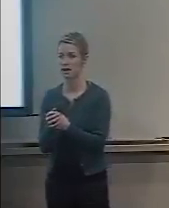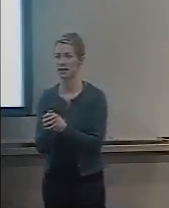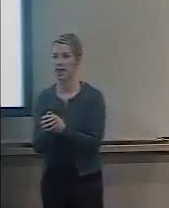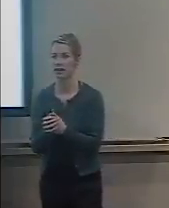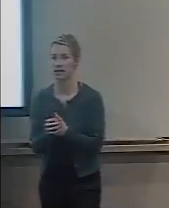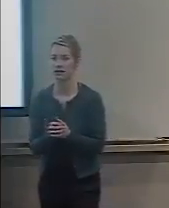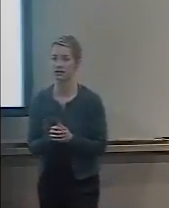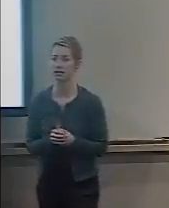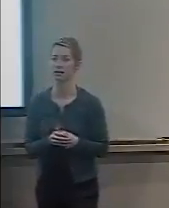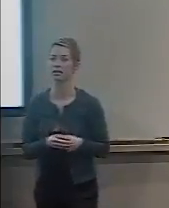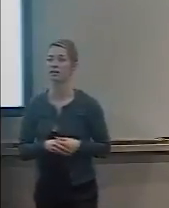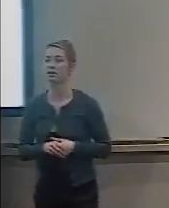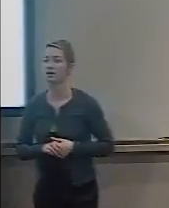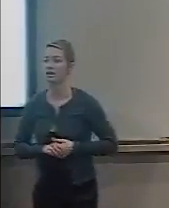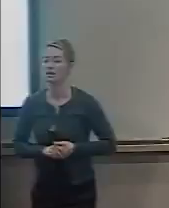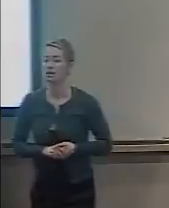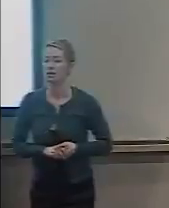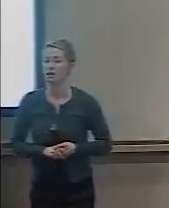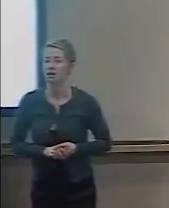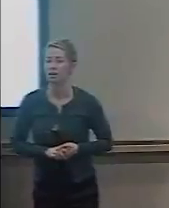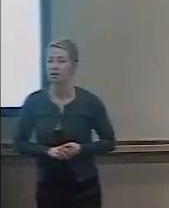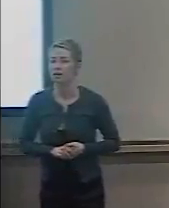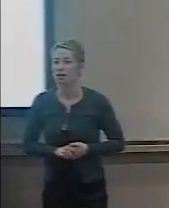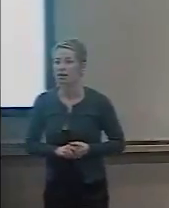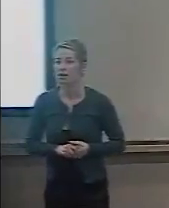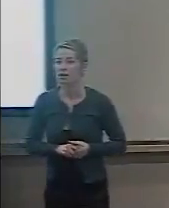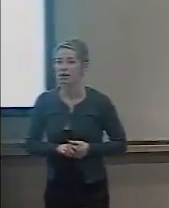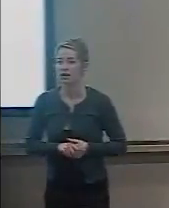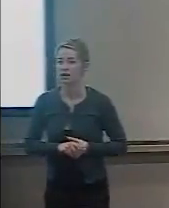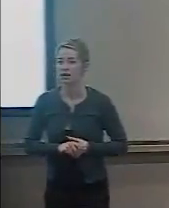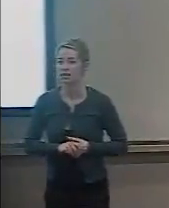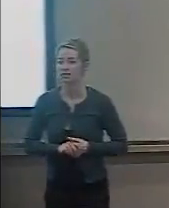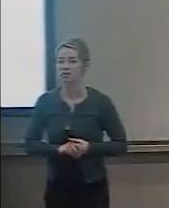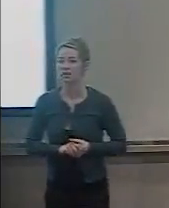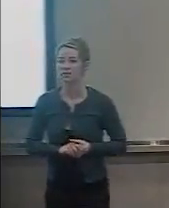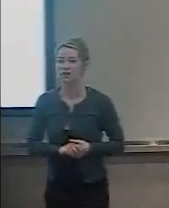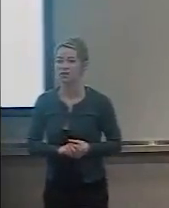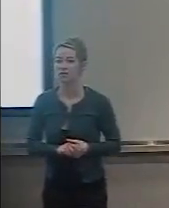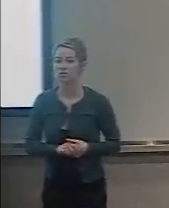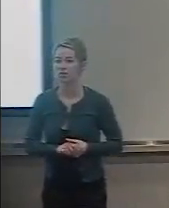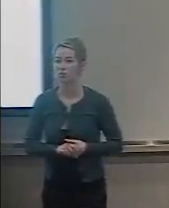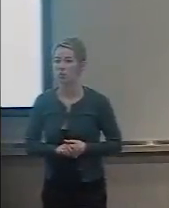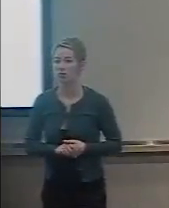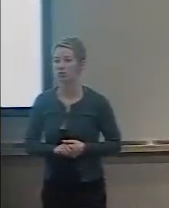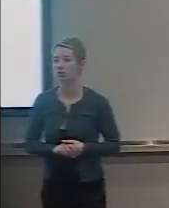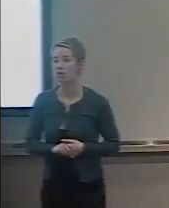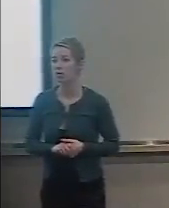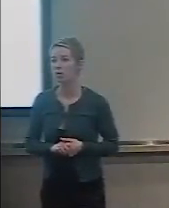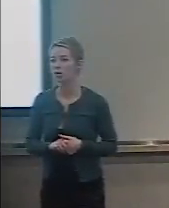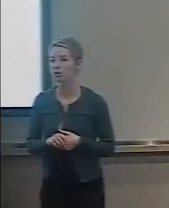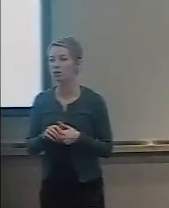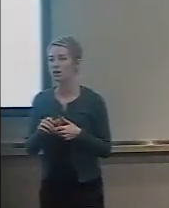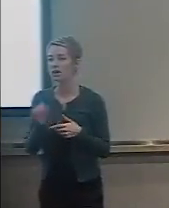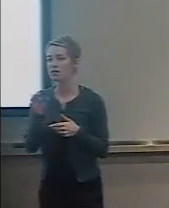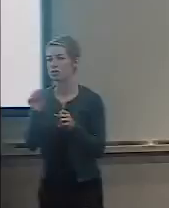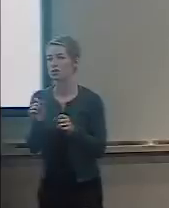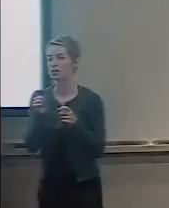that would. That idea. If you could give the users more